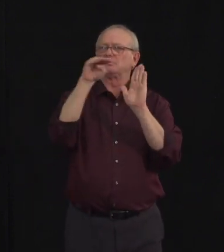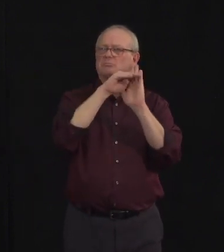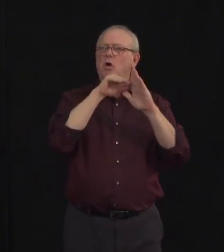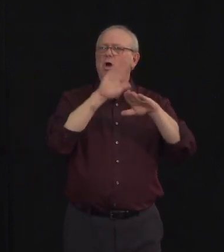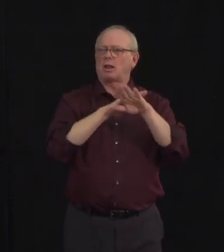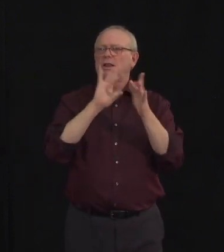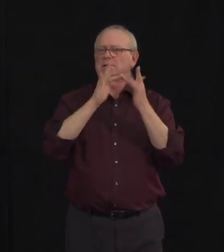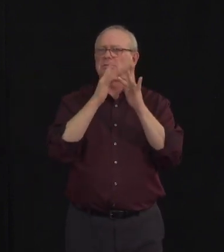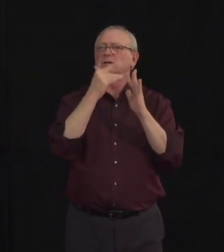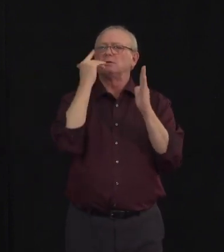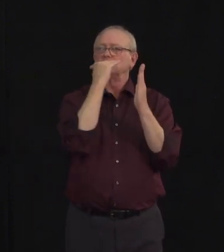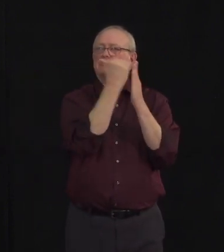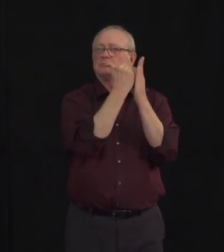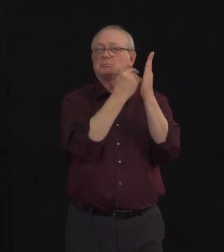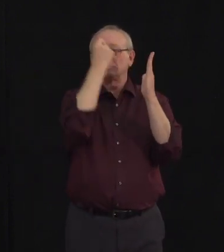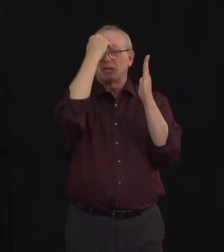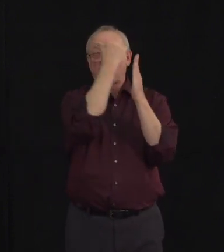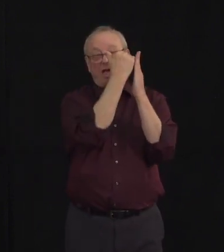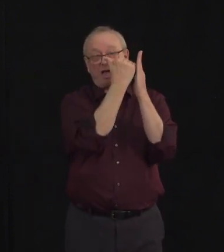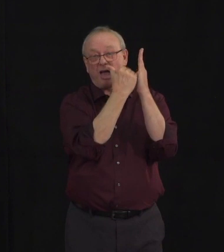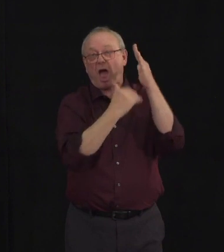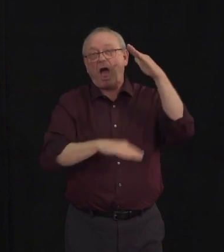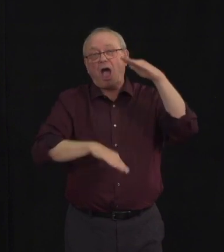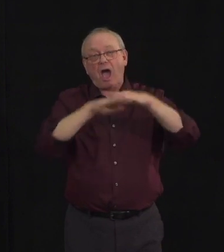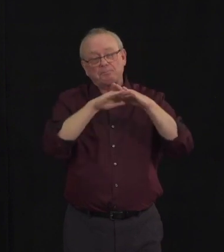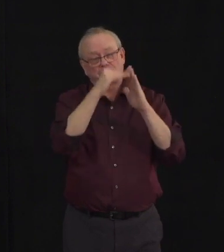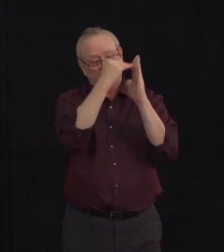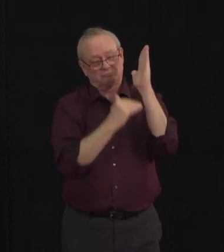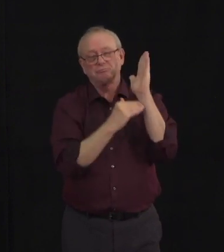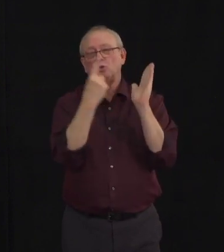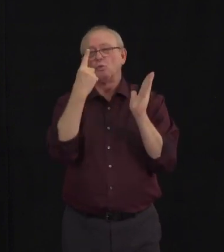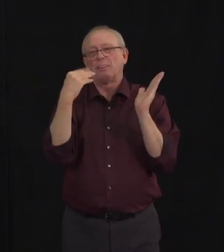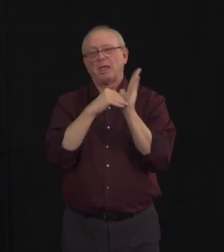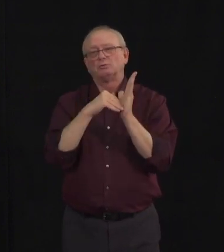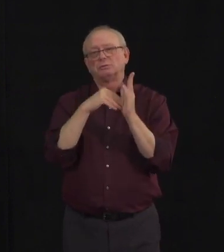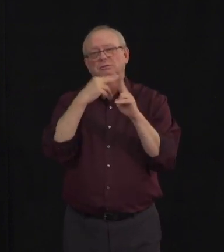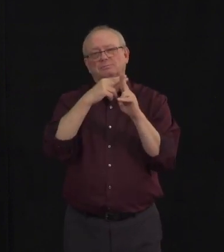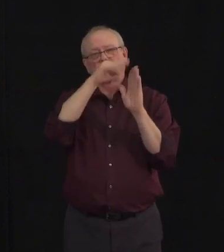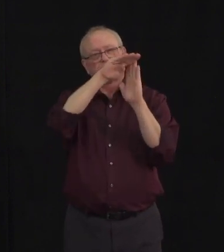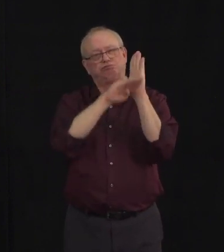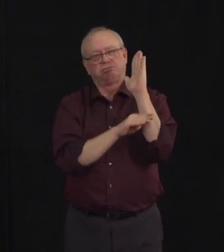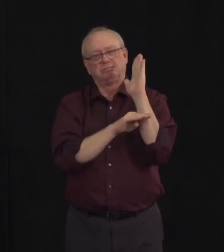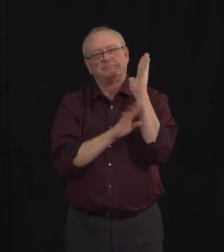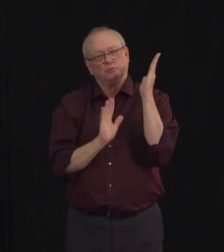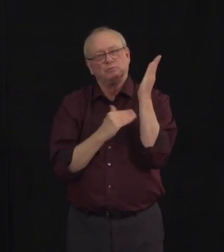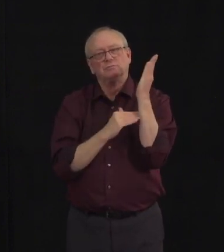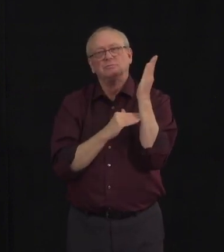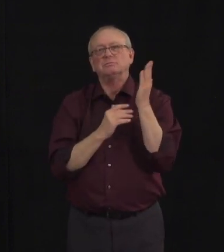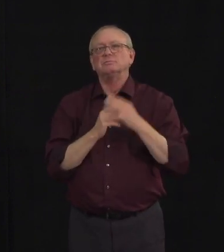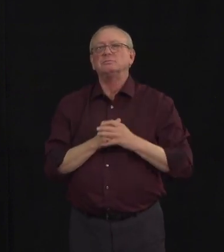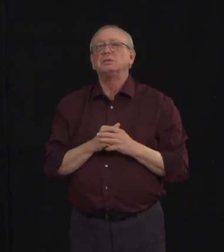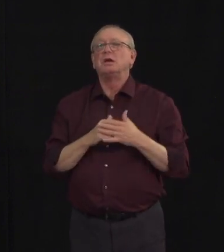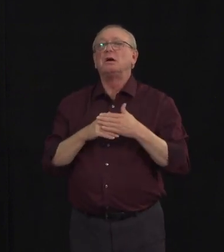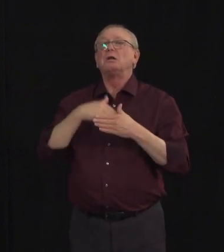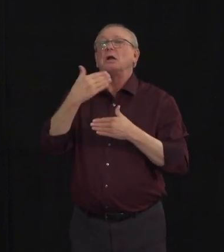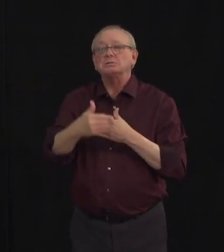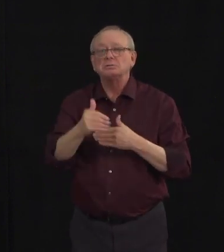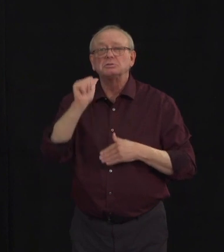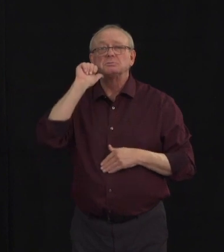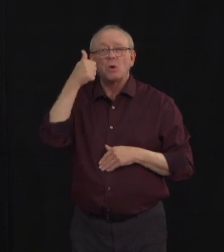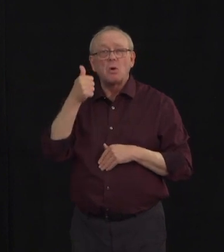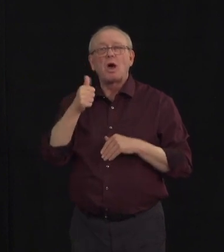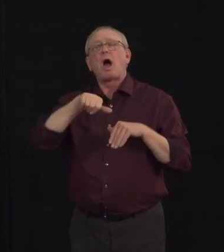up to a maximum of 1,000 asymptomatic people per day. It is important to remember that testing people who aren't